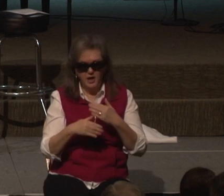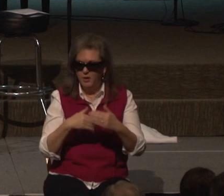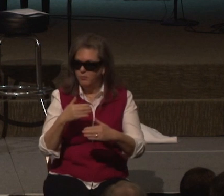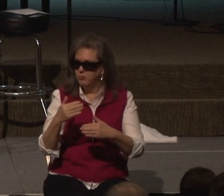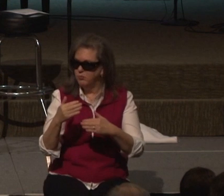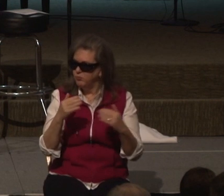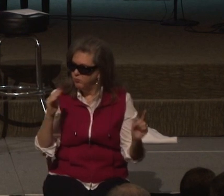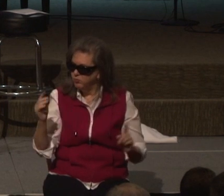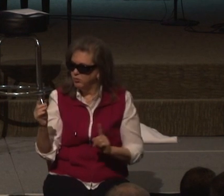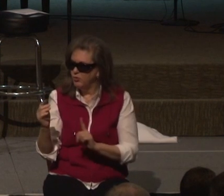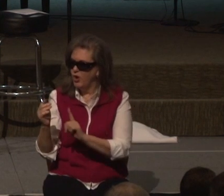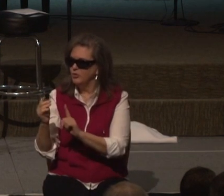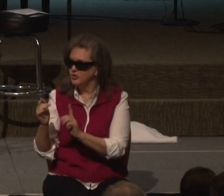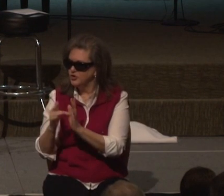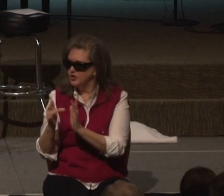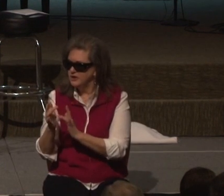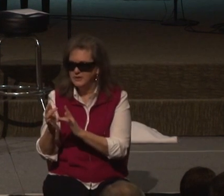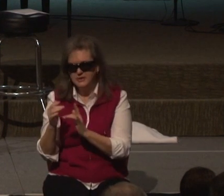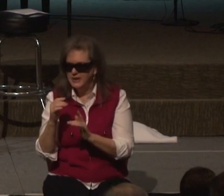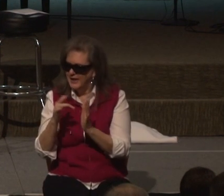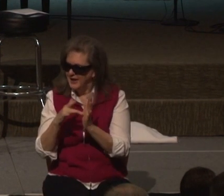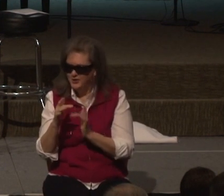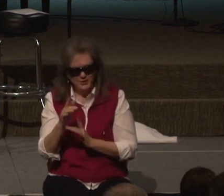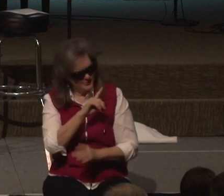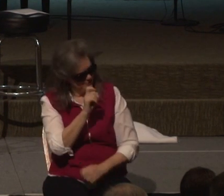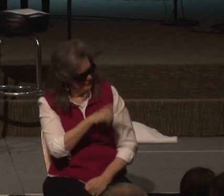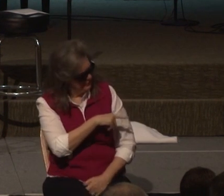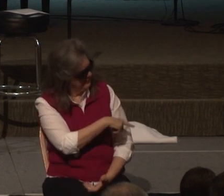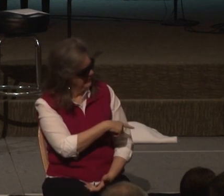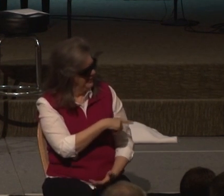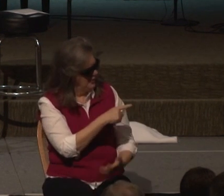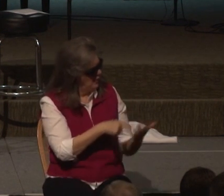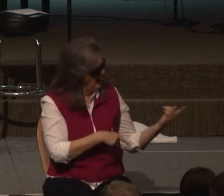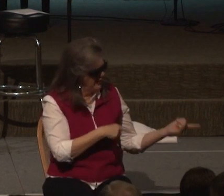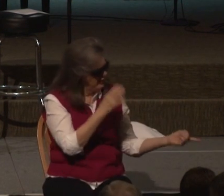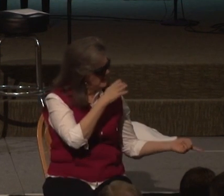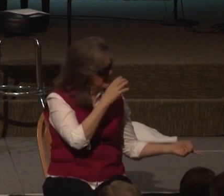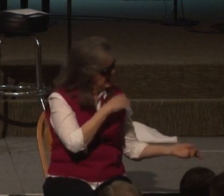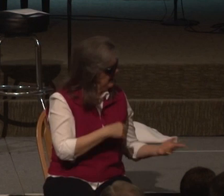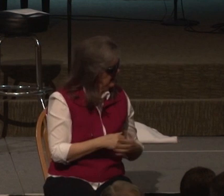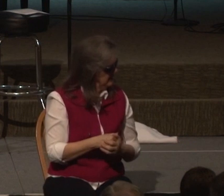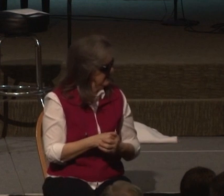Jesus, and as they do, Jesus issues this interesting question. What are you seeking?